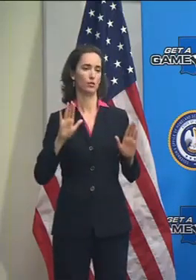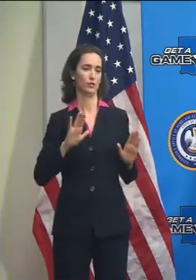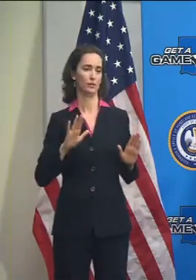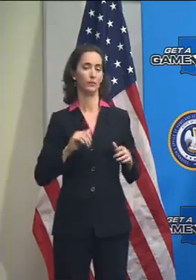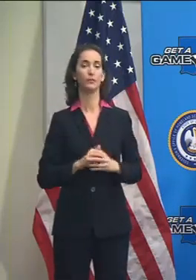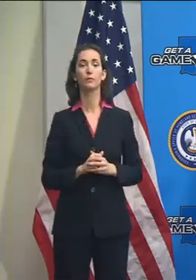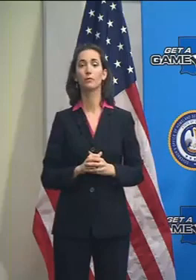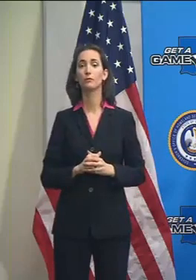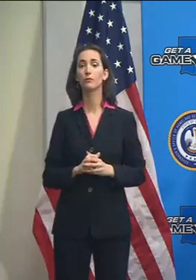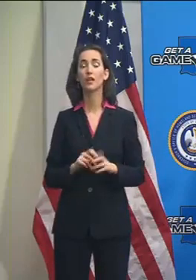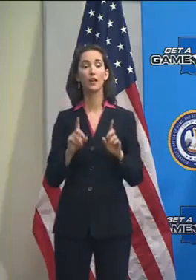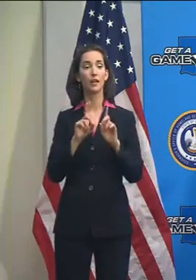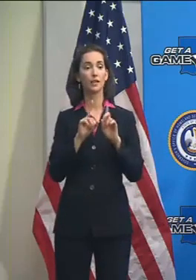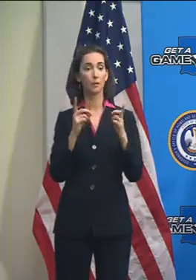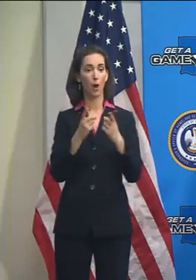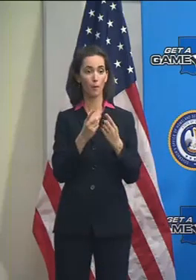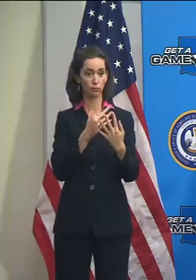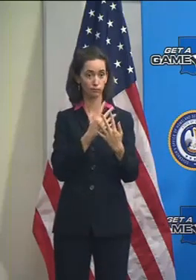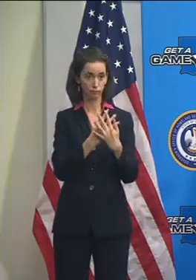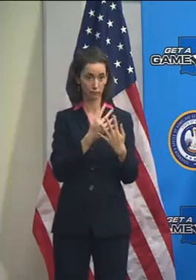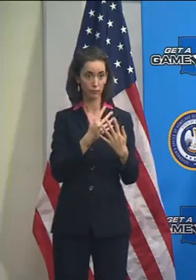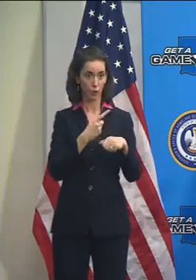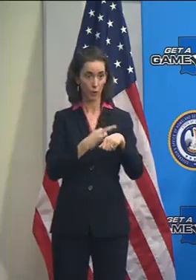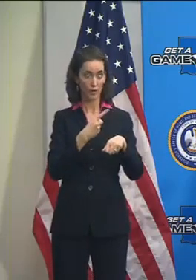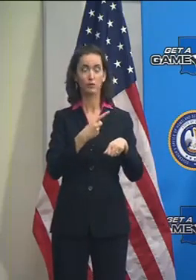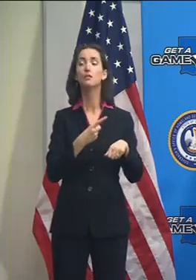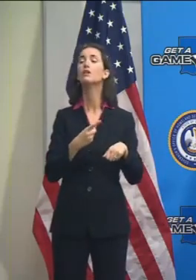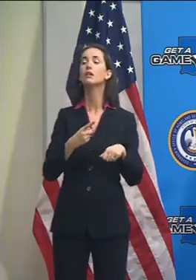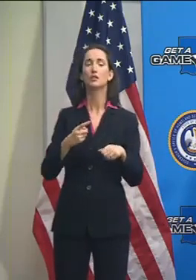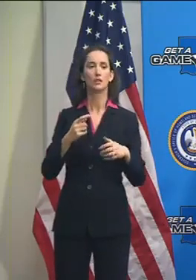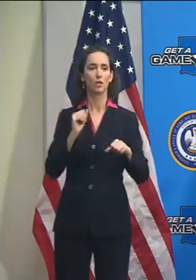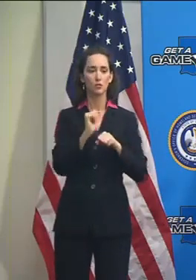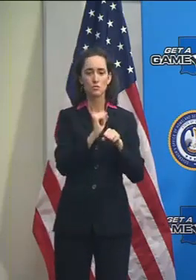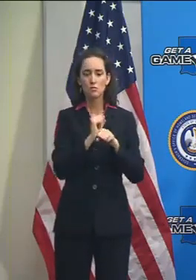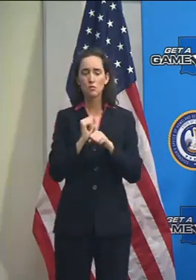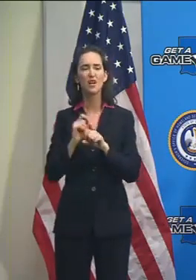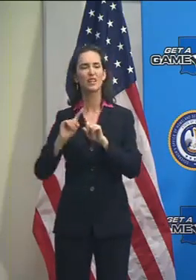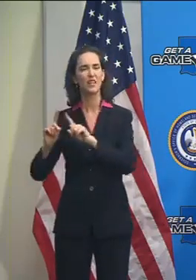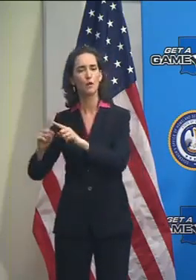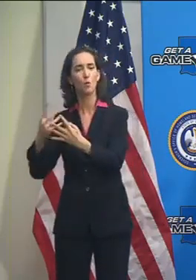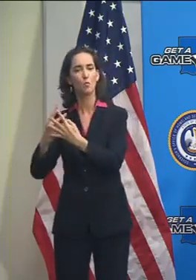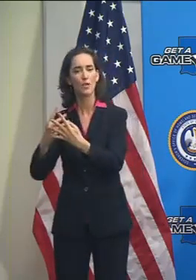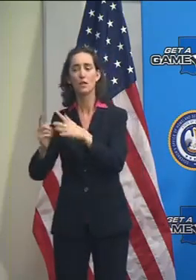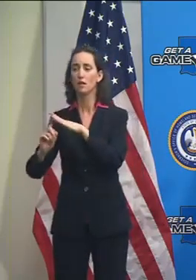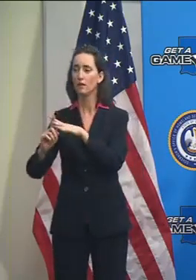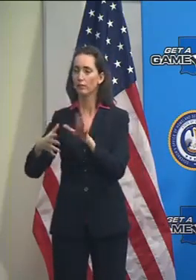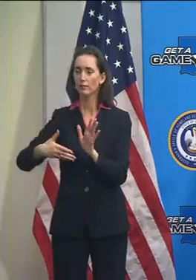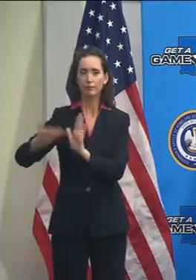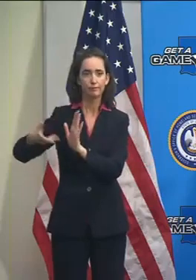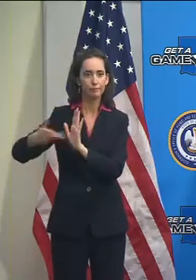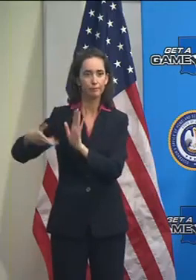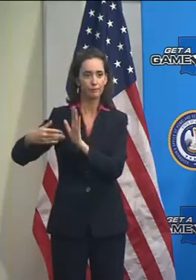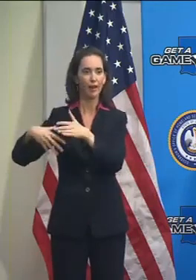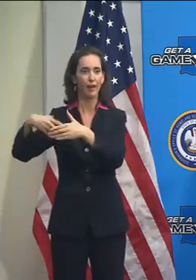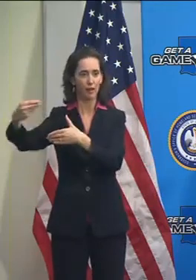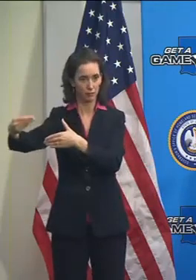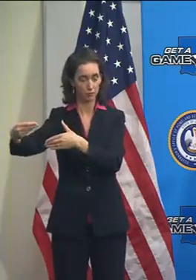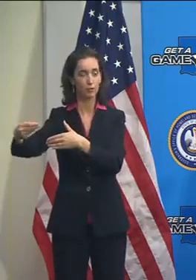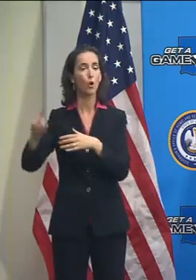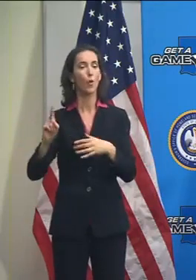of Corrections is assisting and helping to coordinate the evacuation of a number of parish prisons located